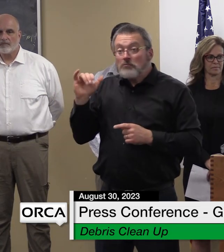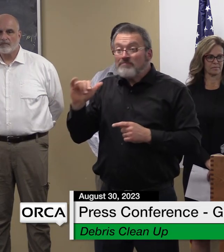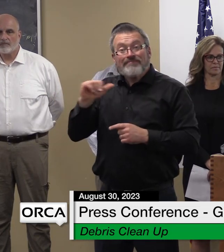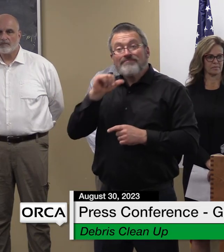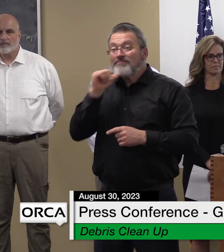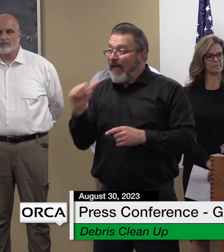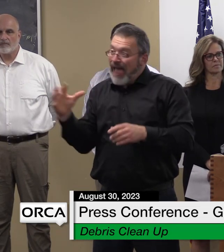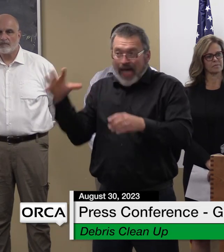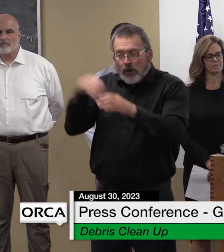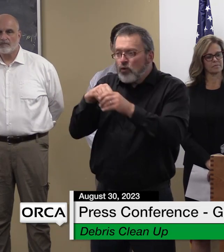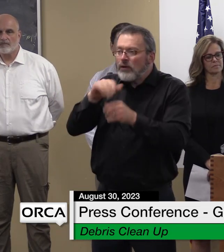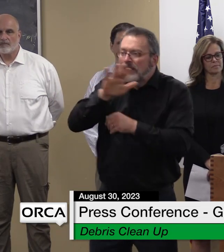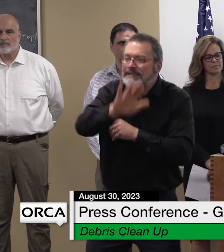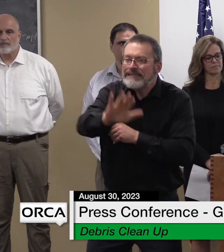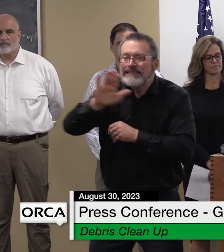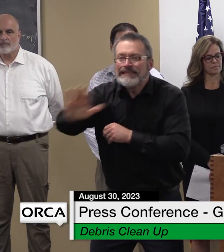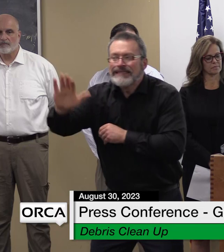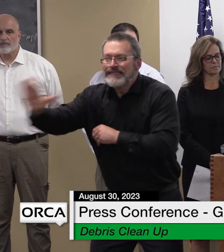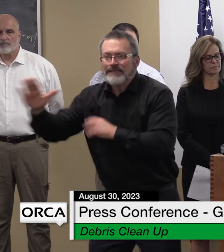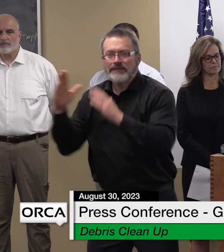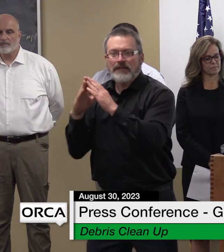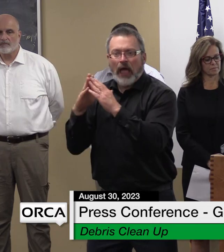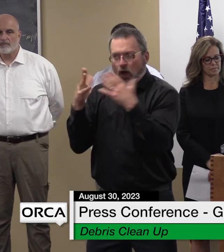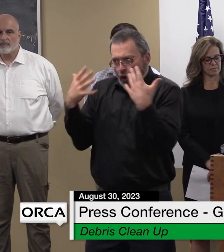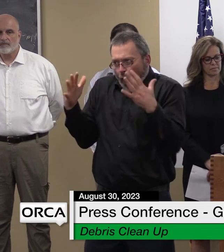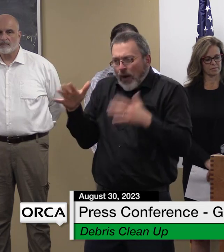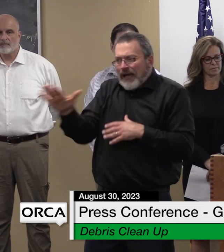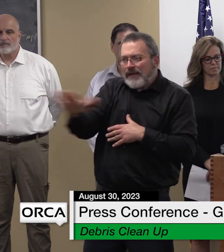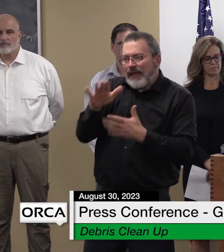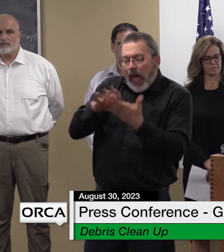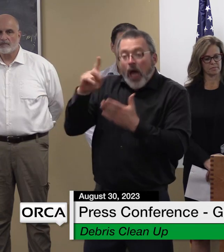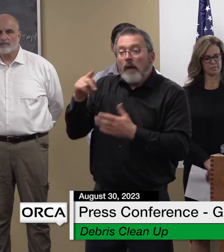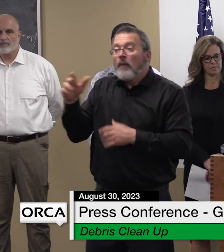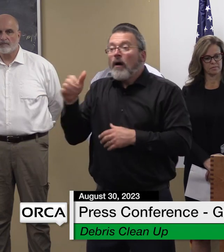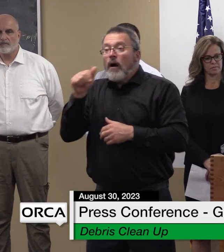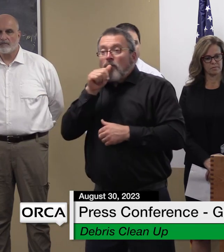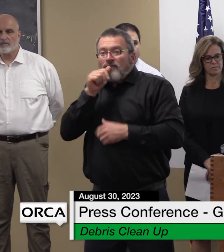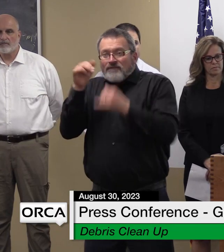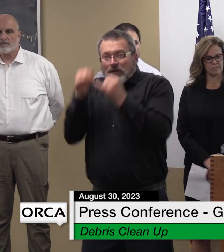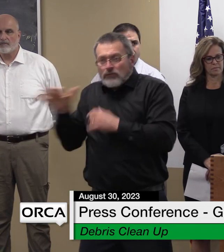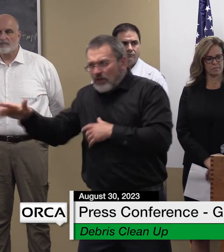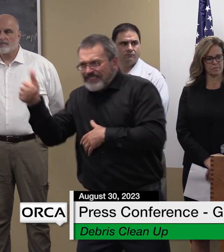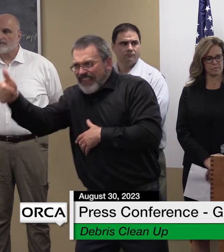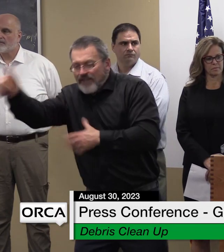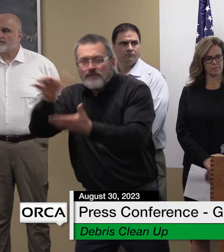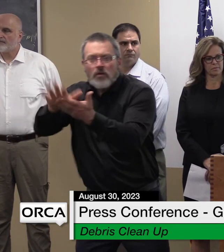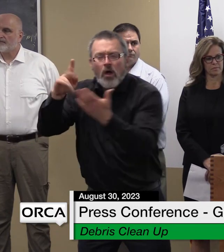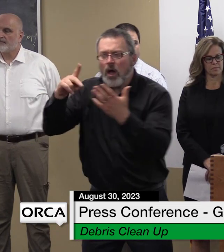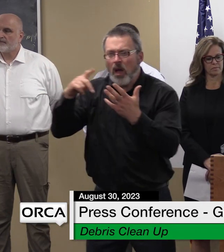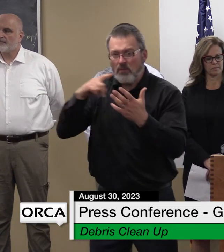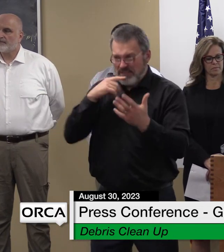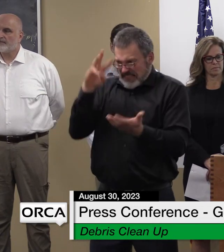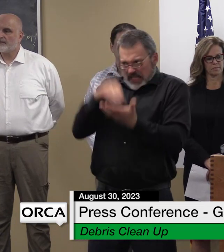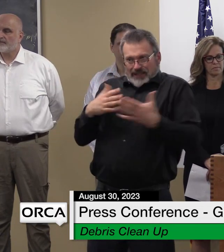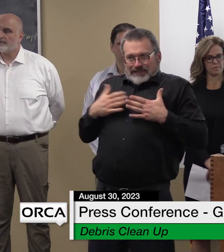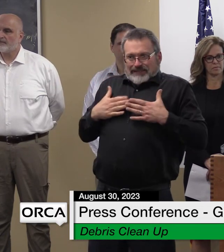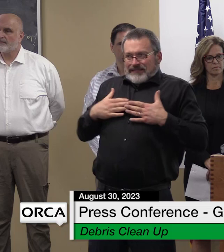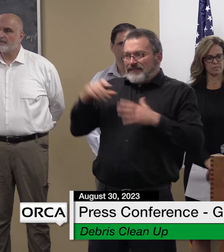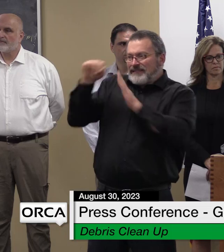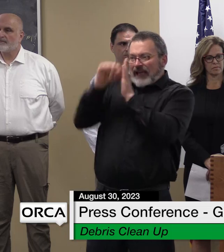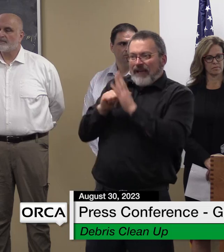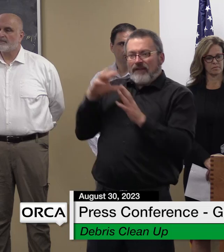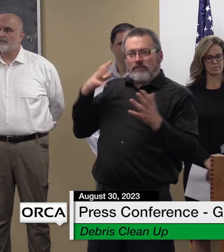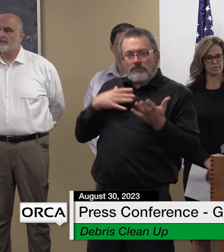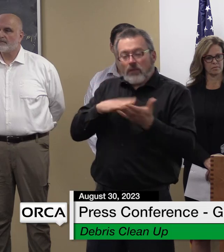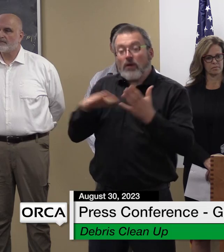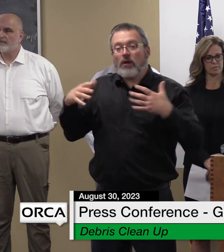and private landowners who have worked with contracted waste haulers themselves. This cleanup has focused first on